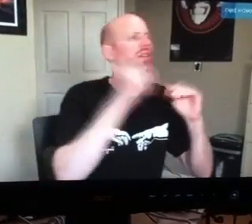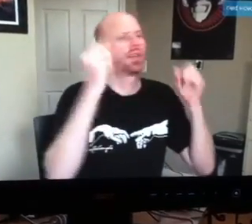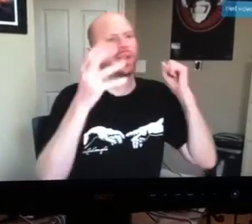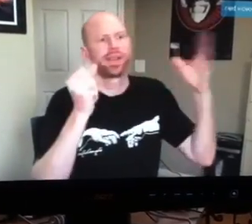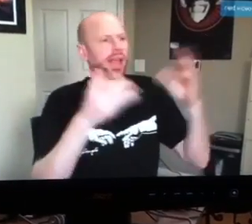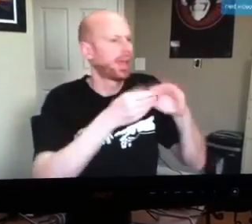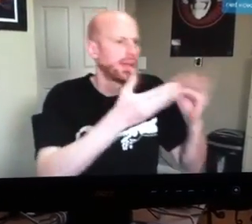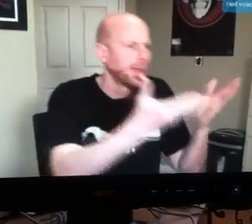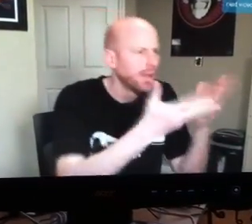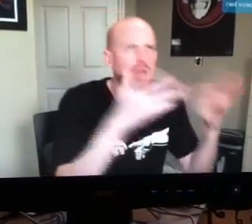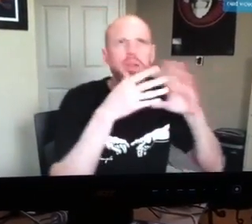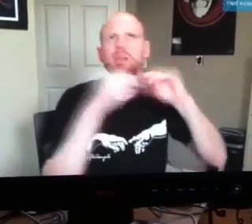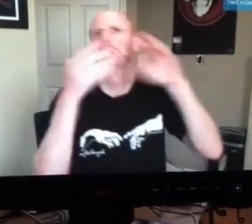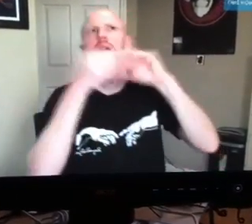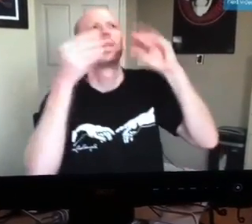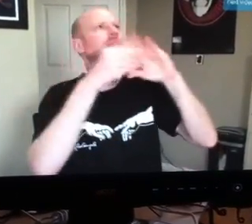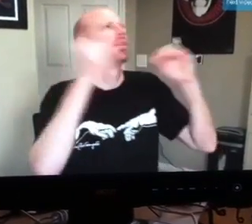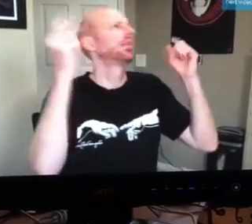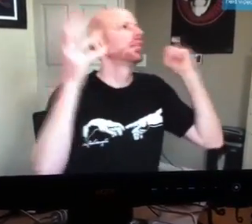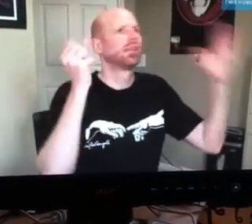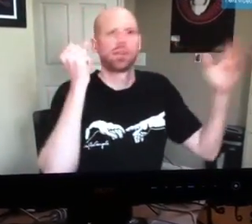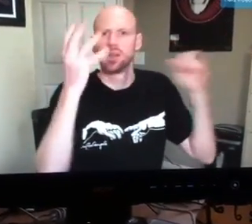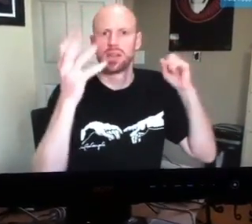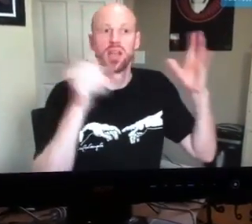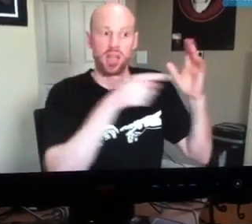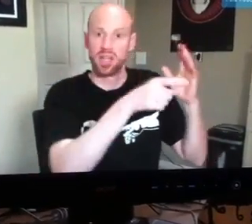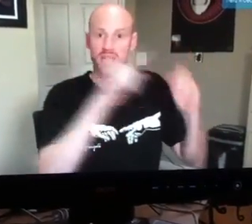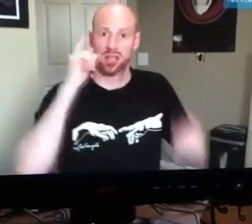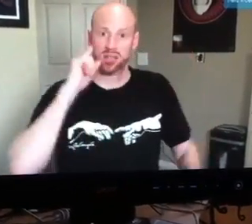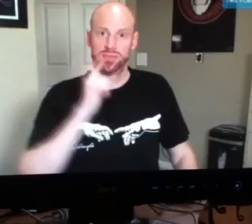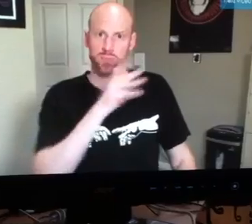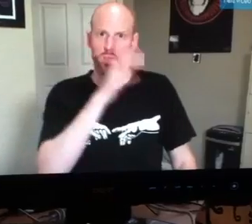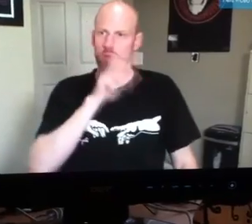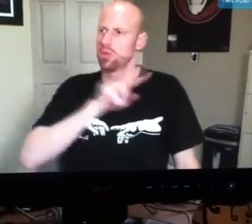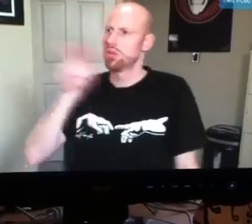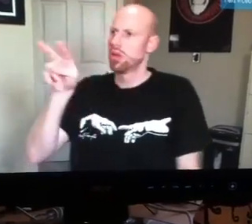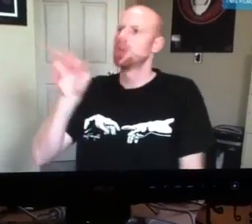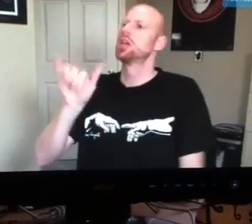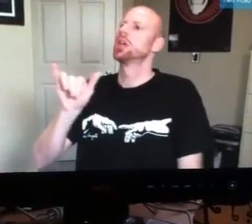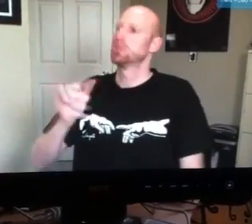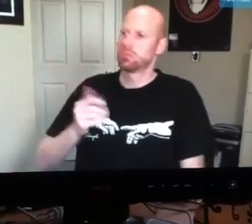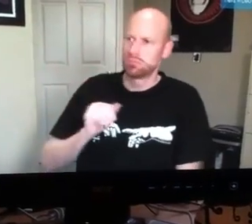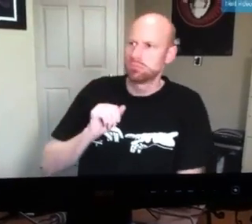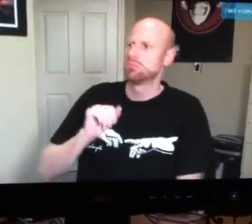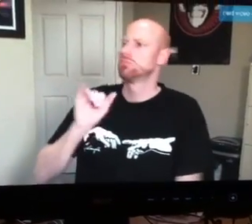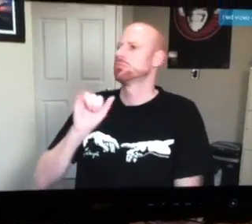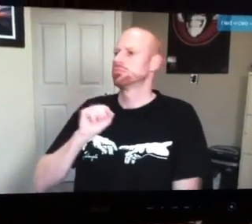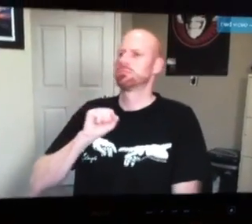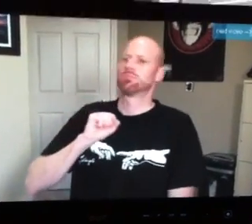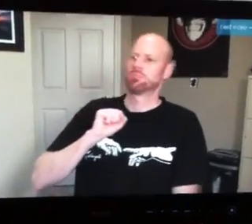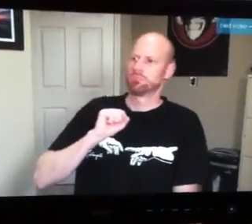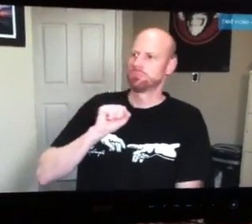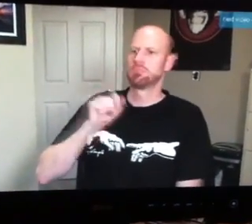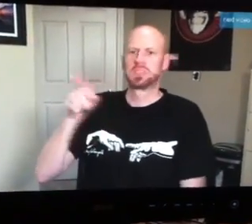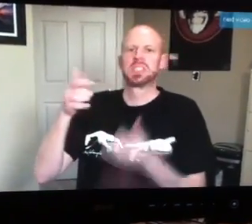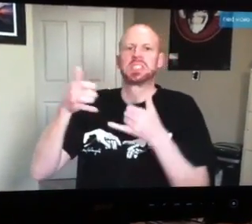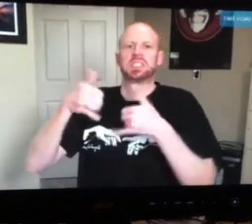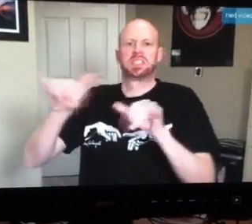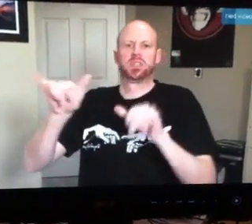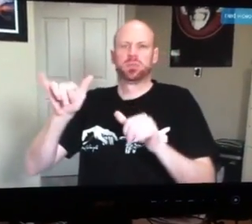So if the hearing person is still speaking, the interpreter is still signing, the deaf person will know that because the interpreter's eye gaze is all